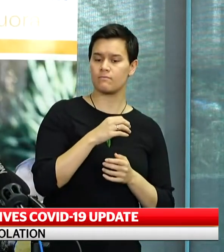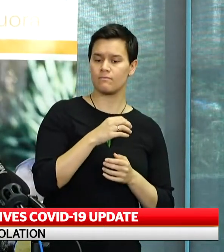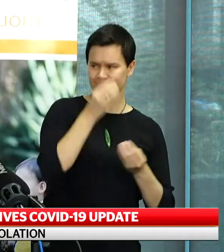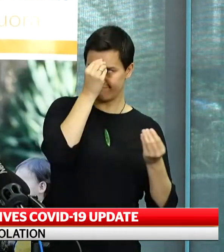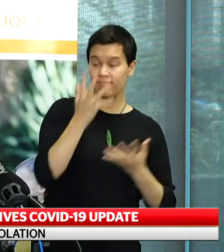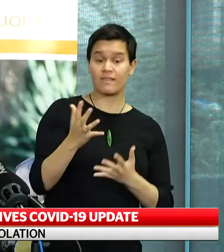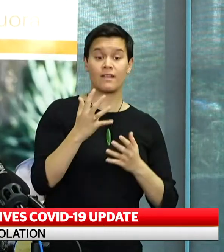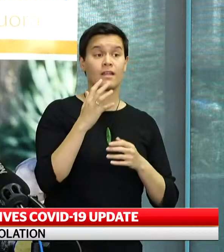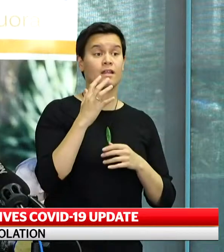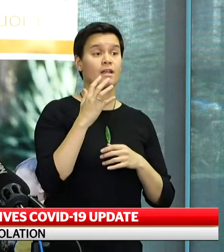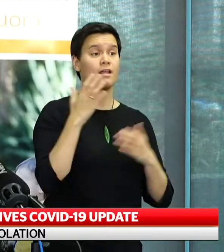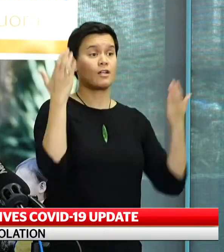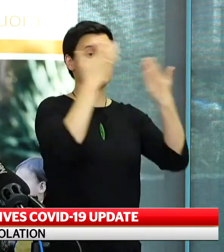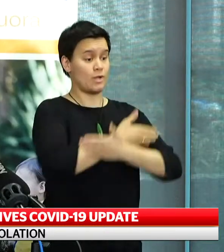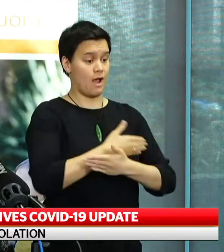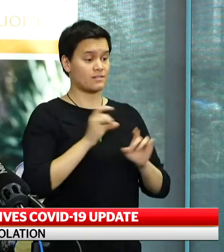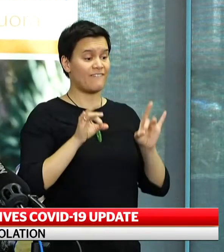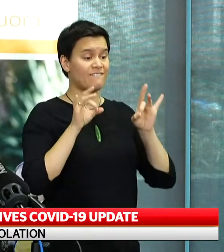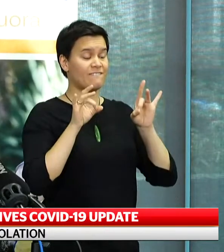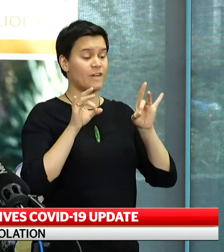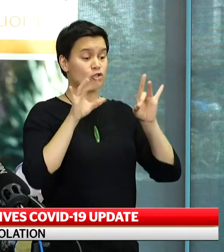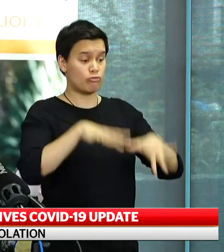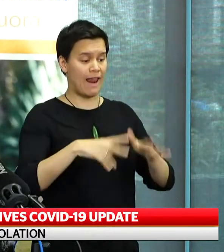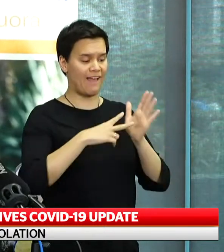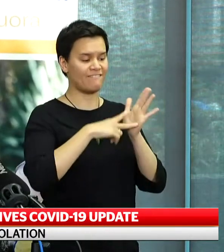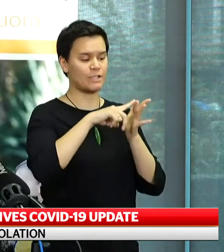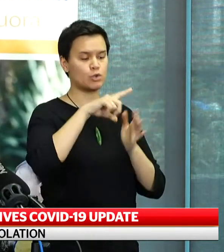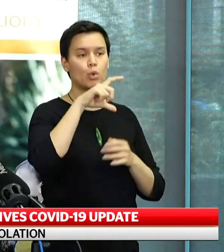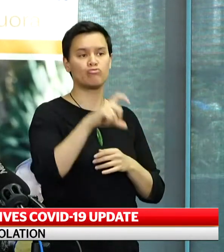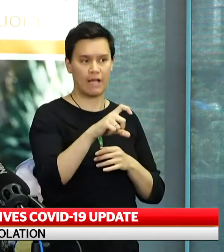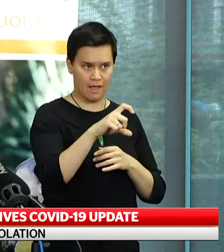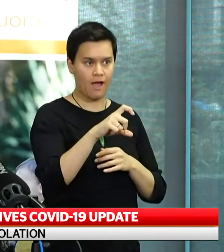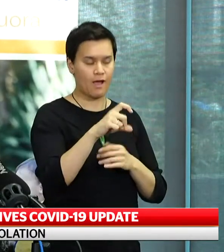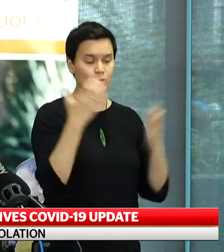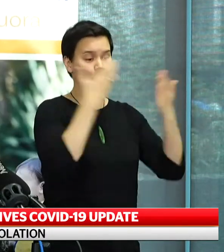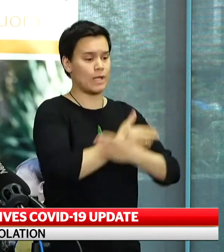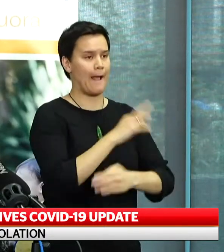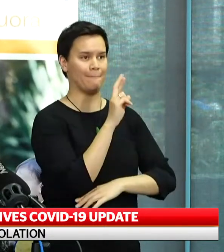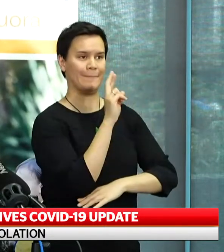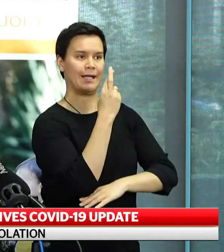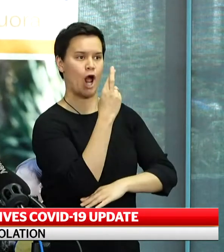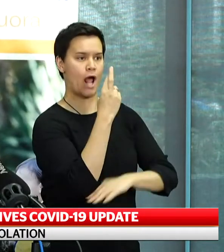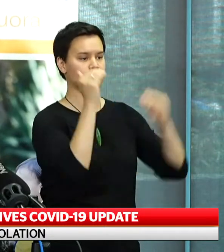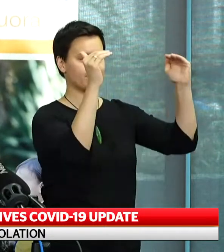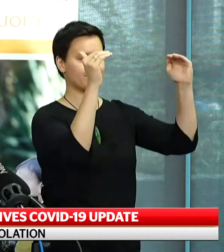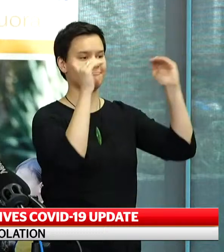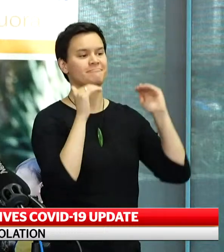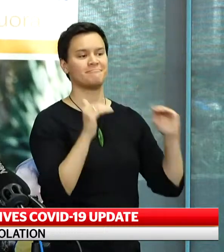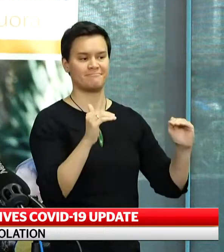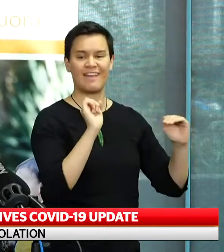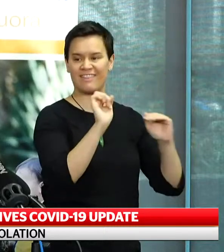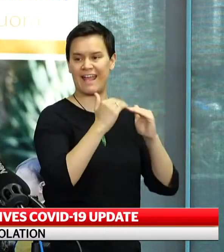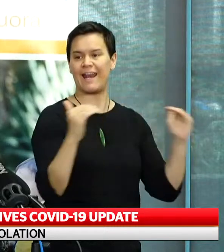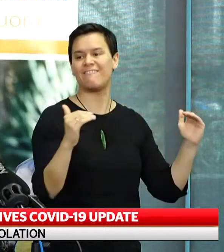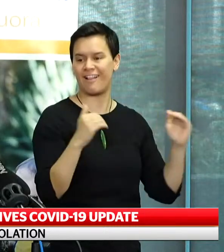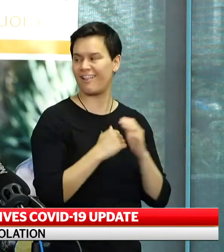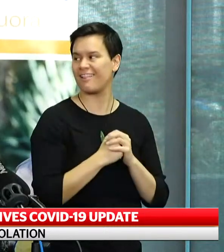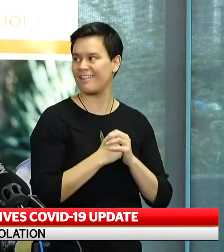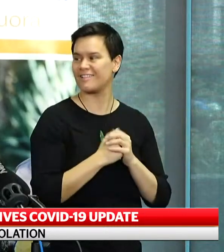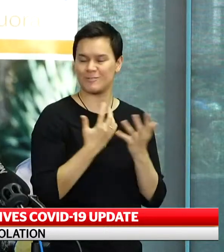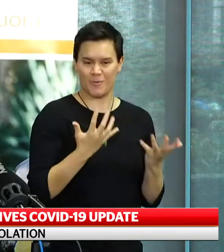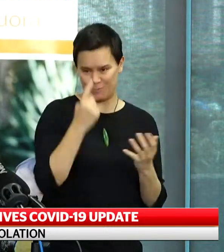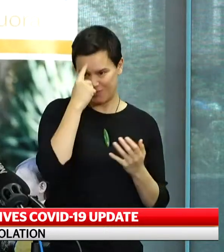Victoria, after a 112-day lockdown, they're getting some of their freedoms back. I just wondered if you had any reflections on how Victoria's managed to